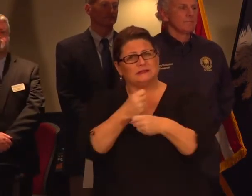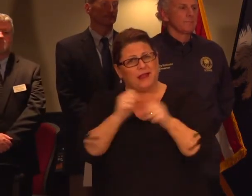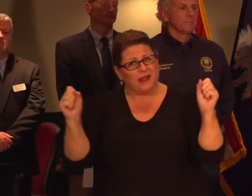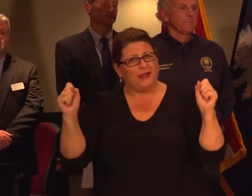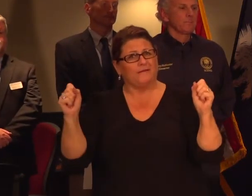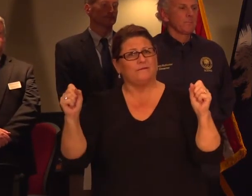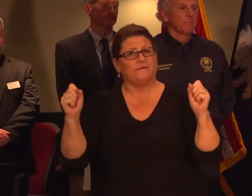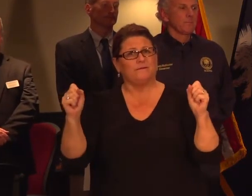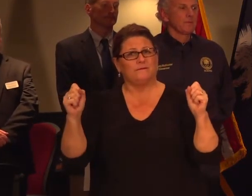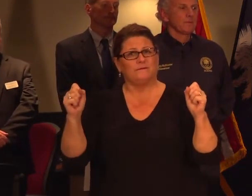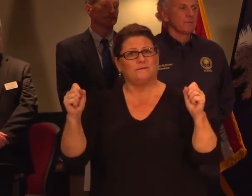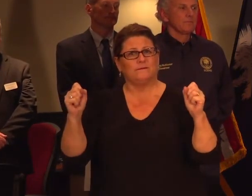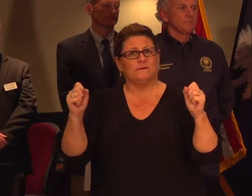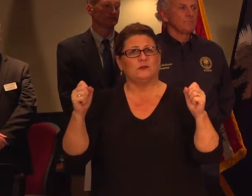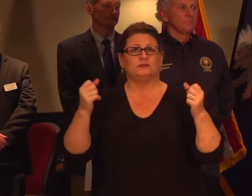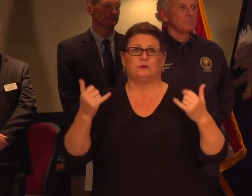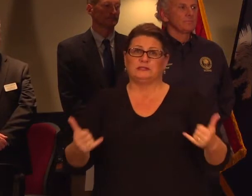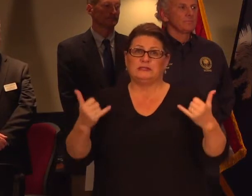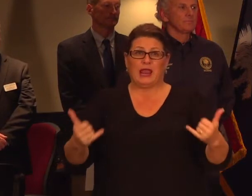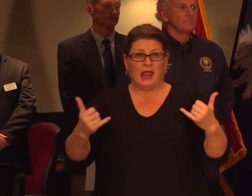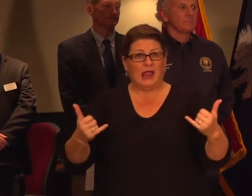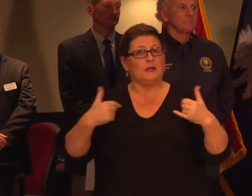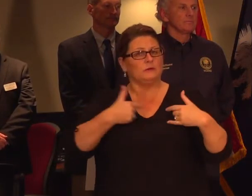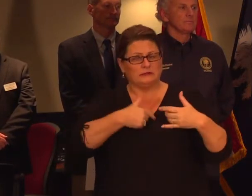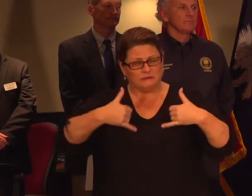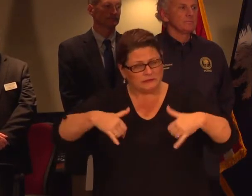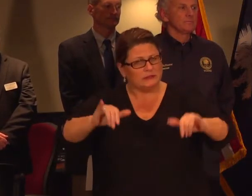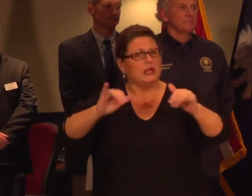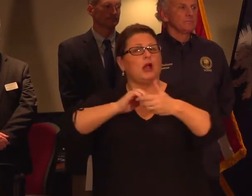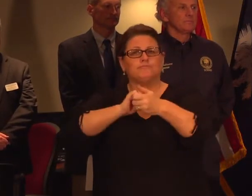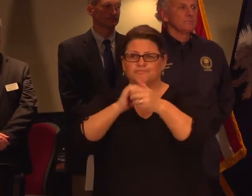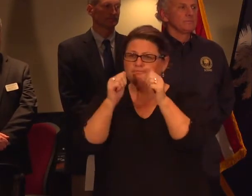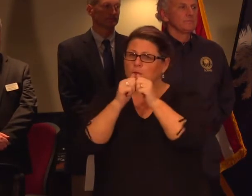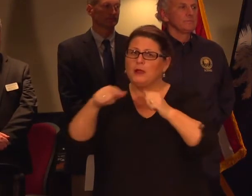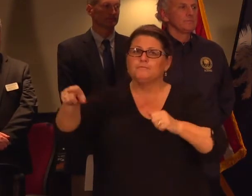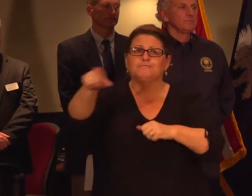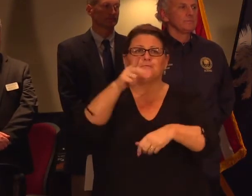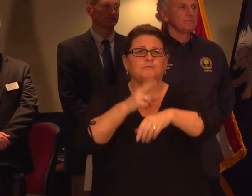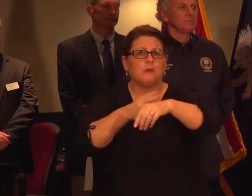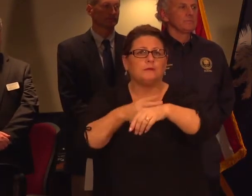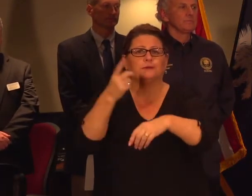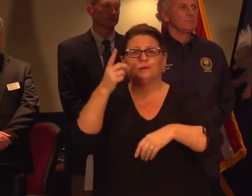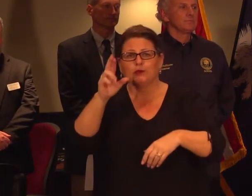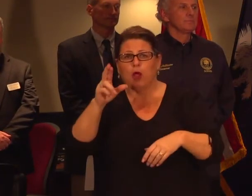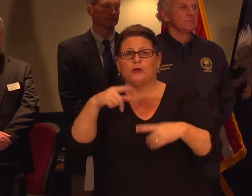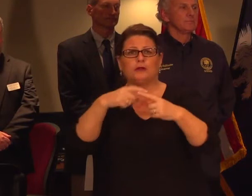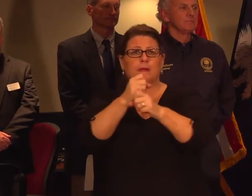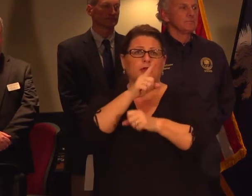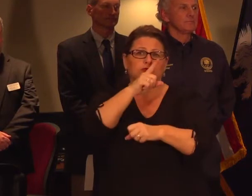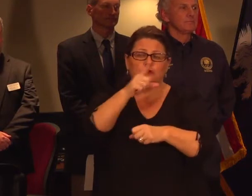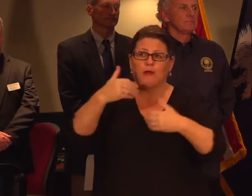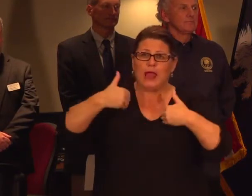Carolinians. And as of today, we continue to work with healthcare facilities to stay updated on the availability